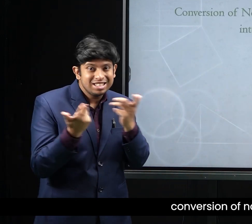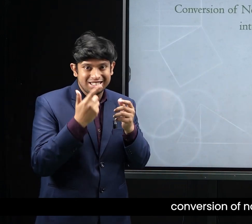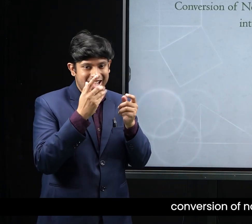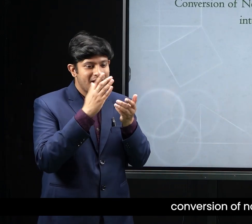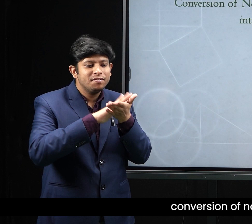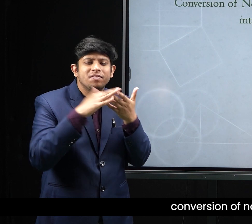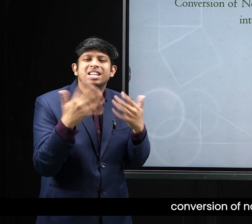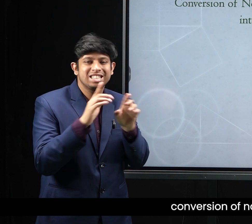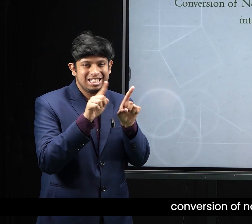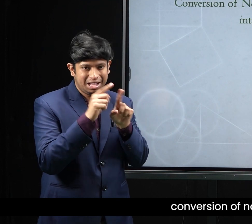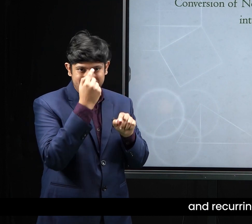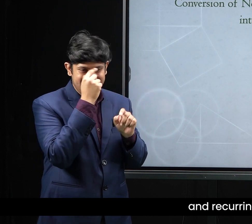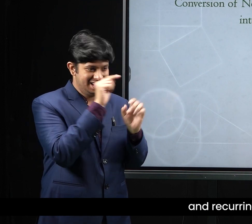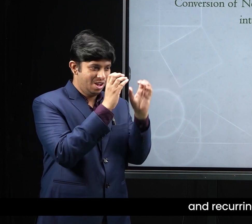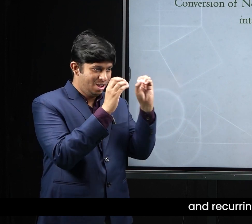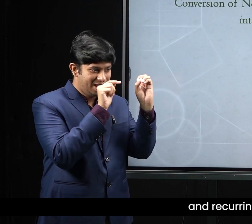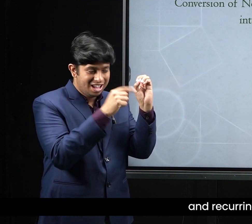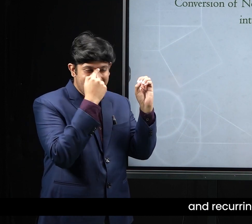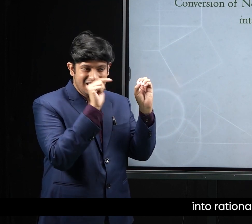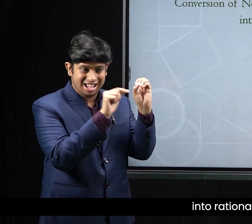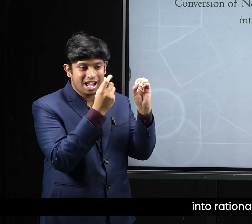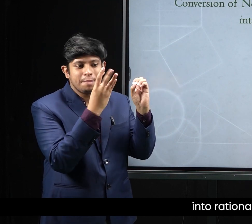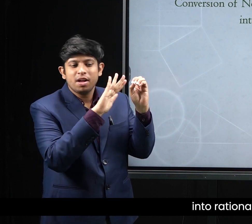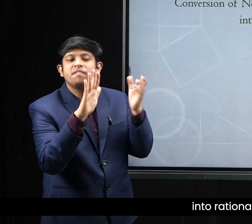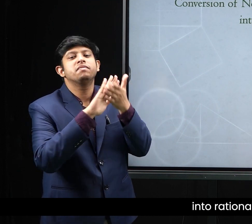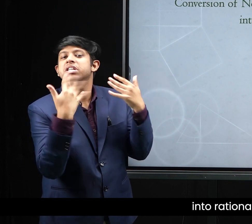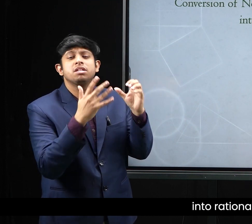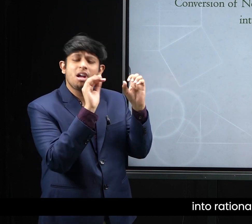Conversion of non-terminating and recurring decimals into rational numbers.